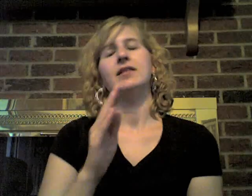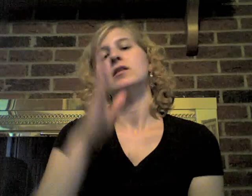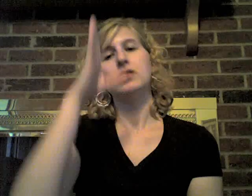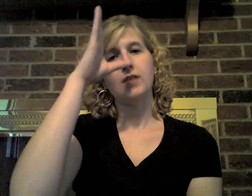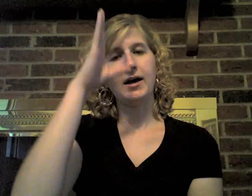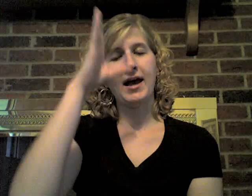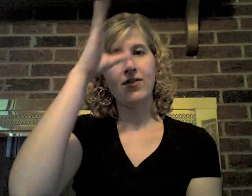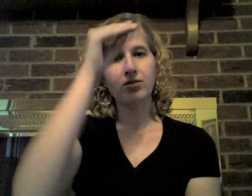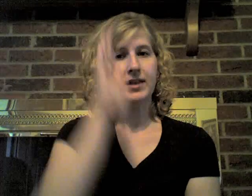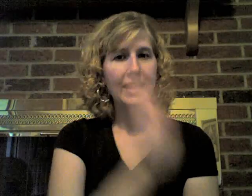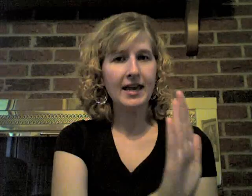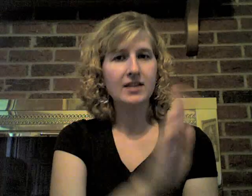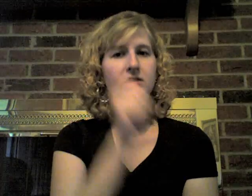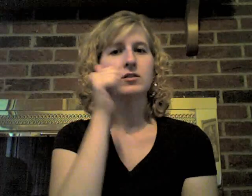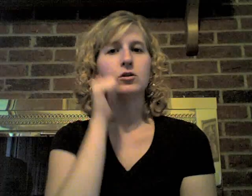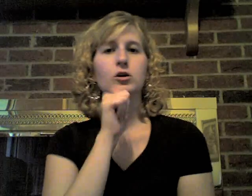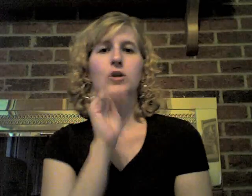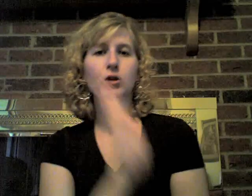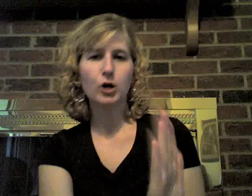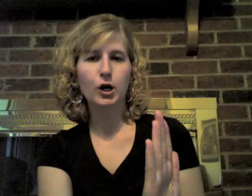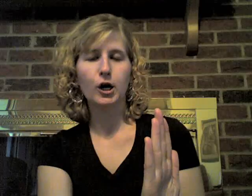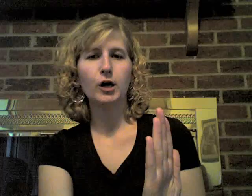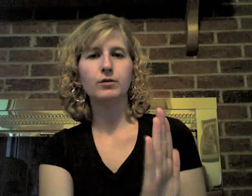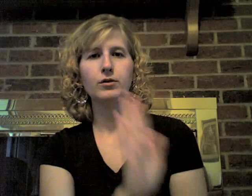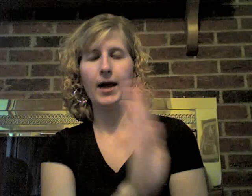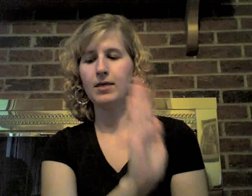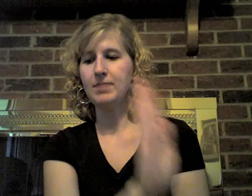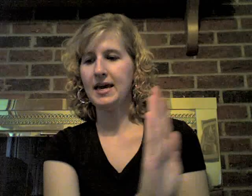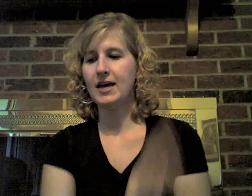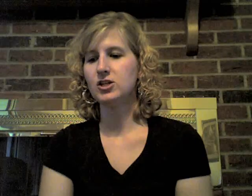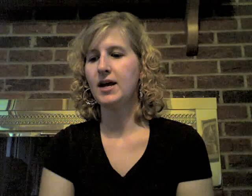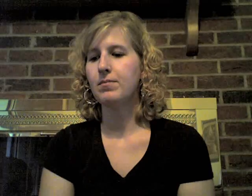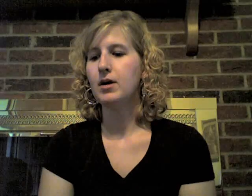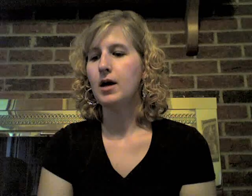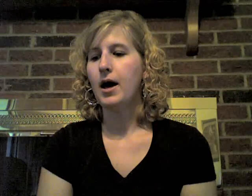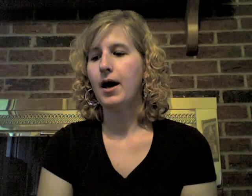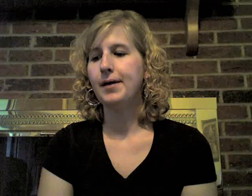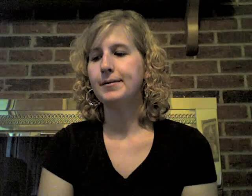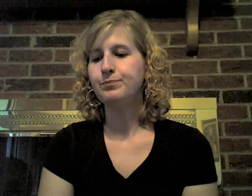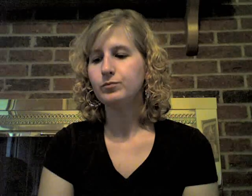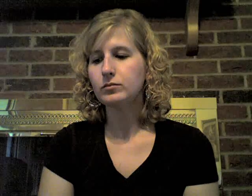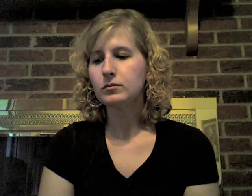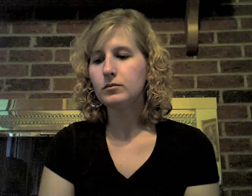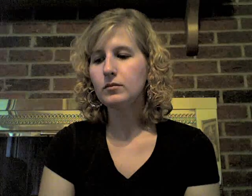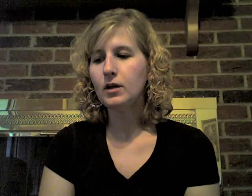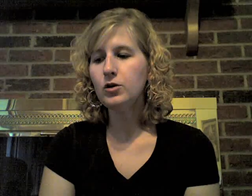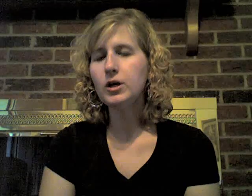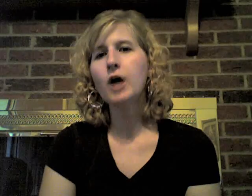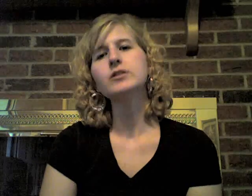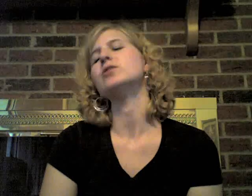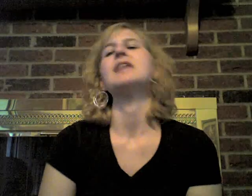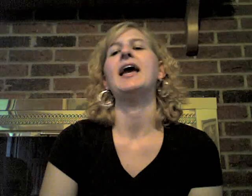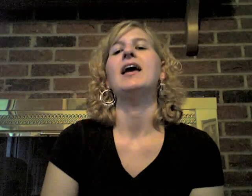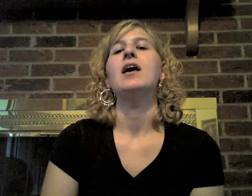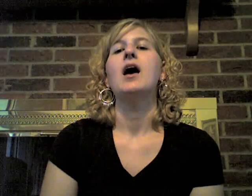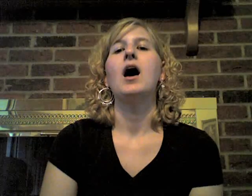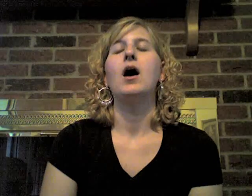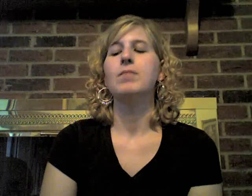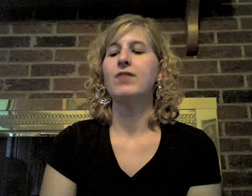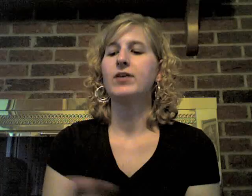and again, his, girl, her. Okay, the B hand shape. You can also say, I forgot